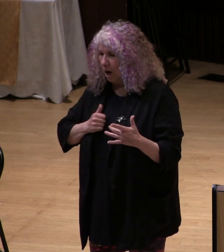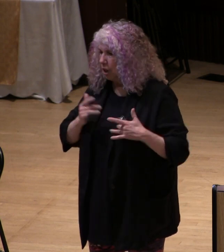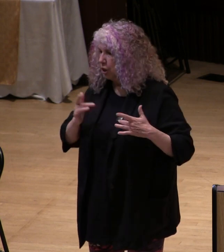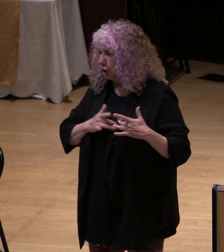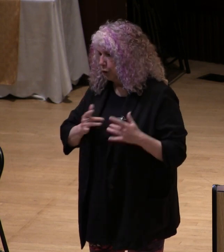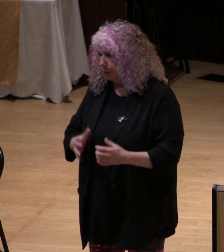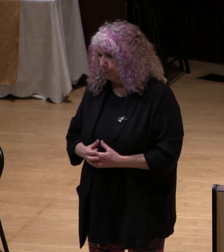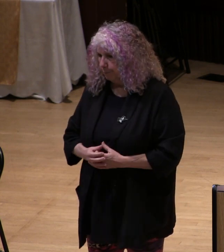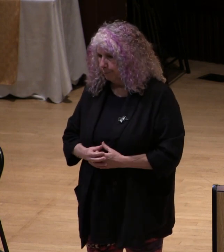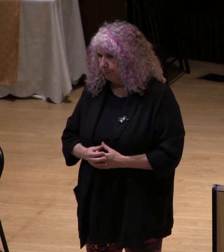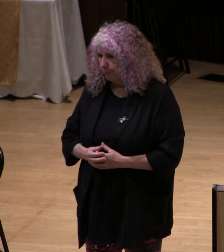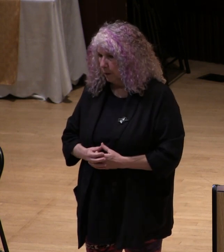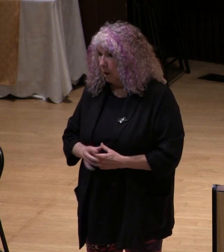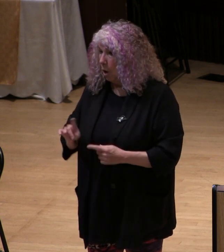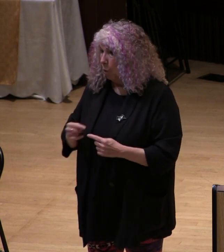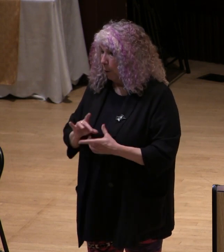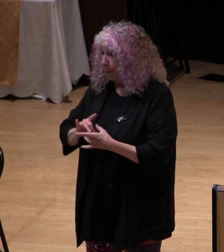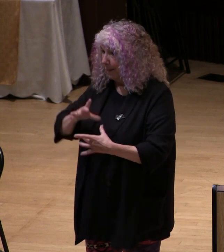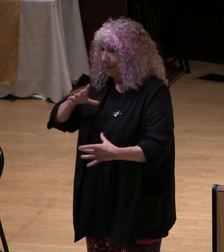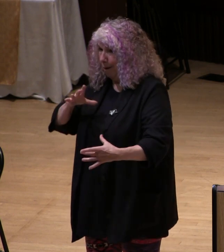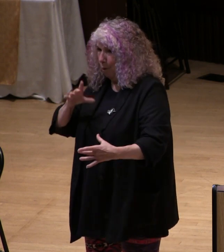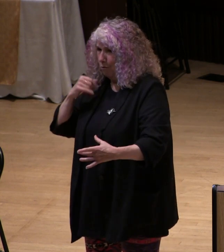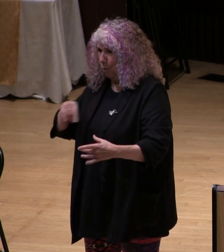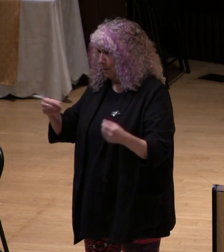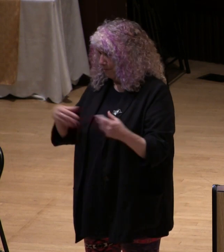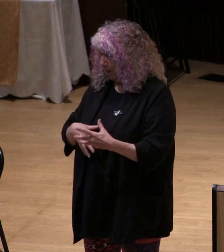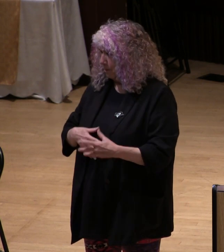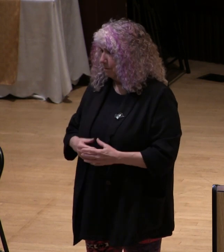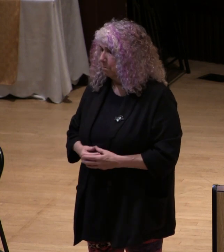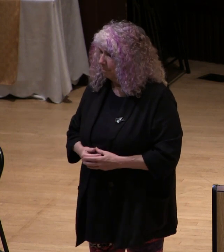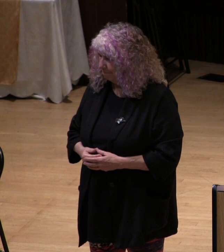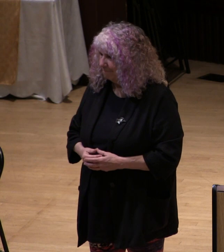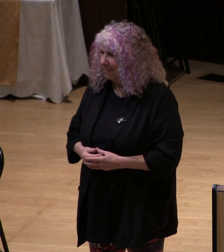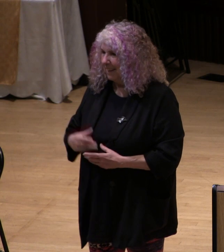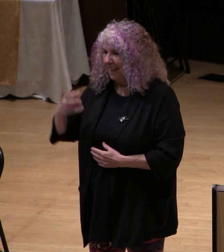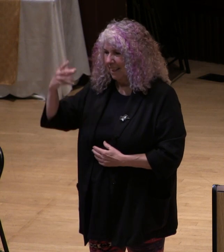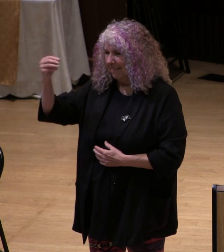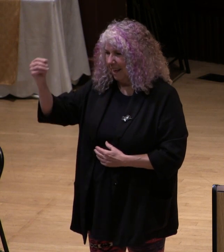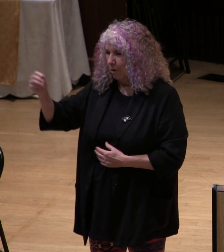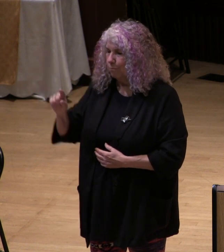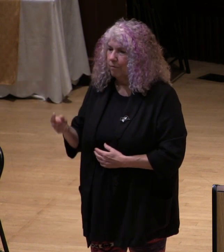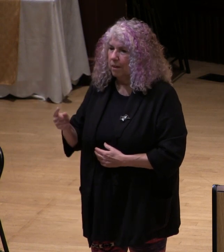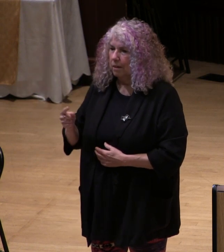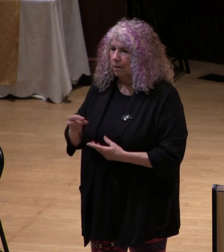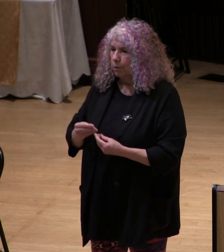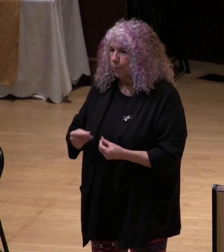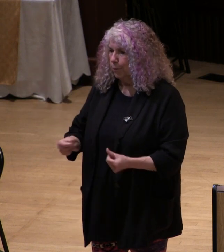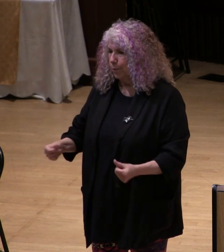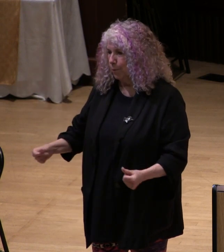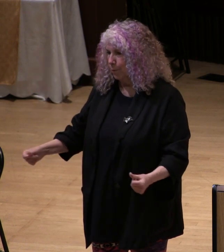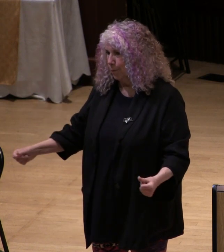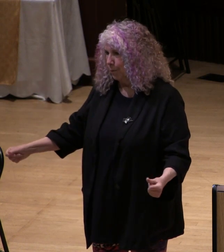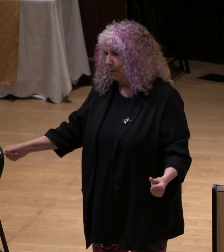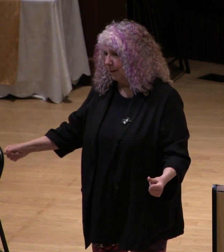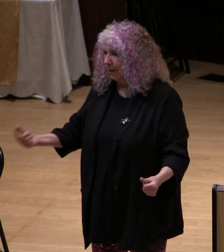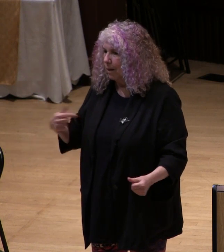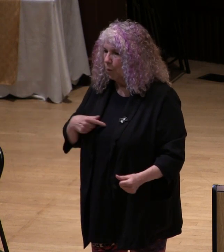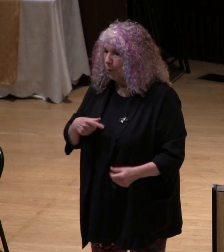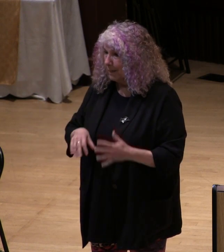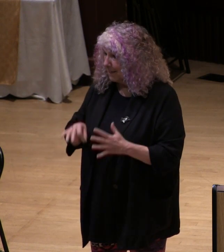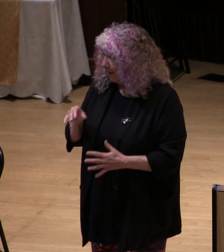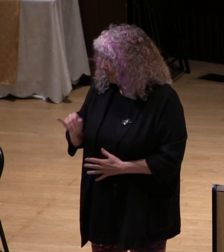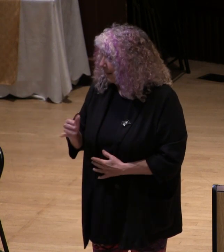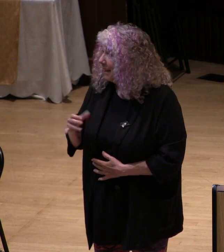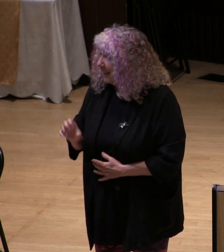worries. And once we let go of those fears, the outer obnoxiousness falls away. And we discover